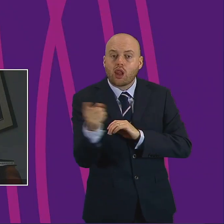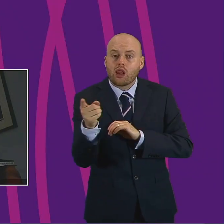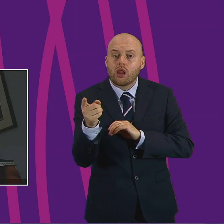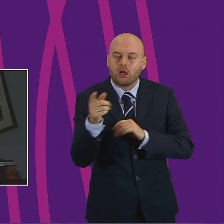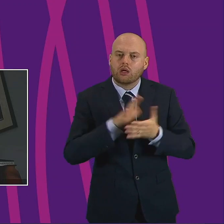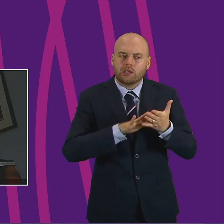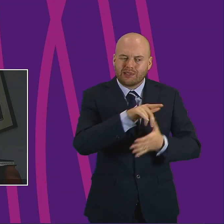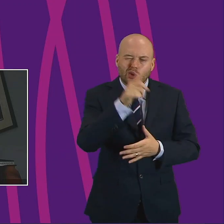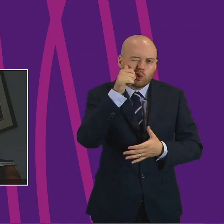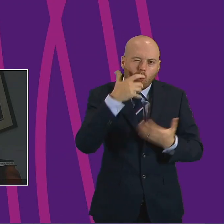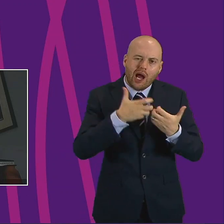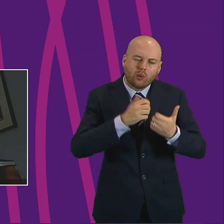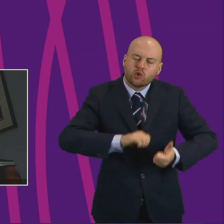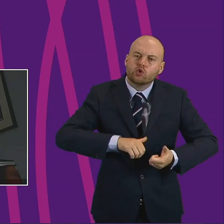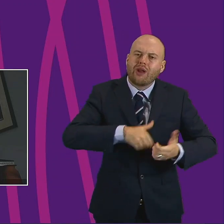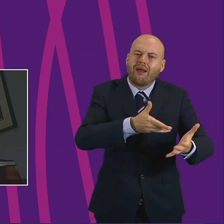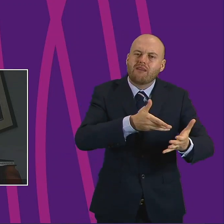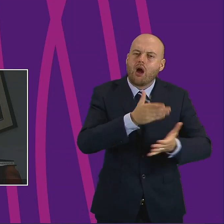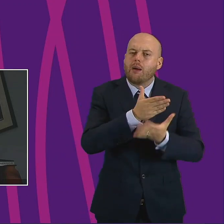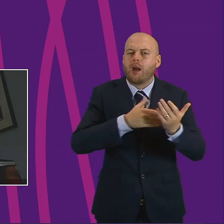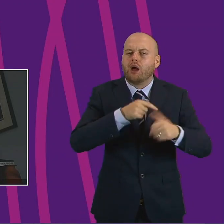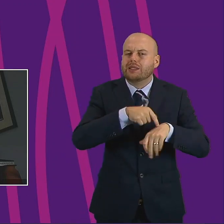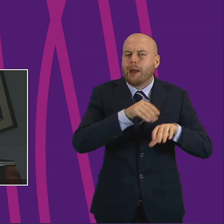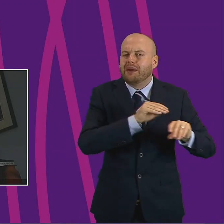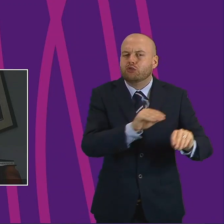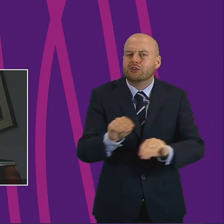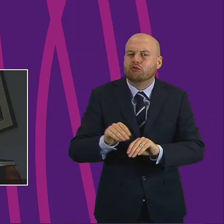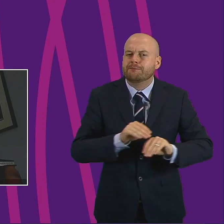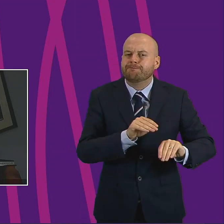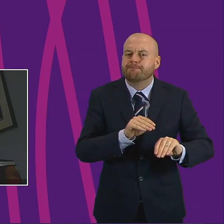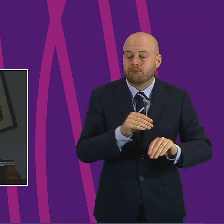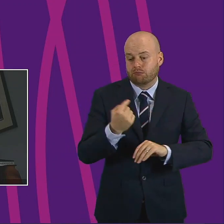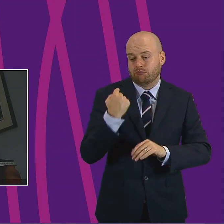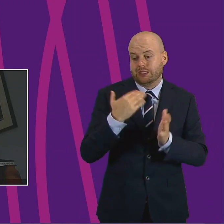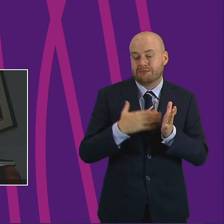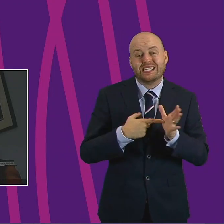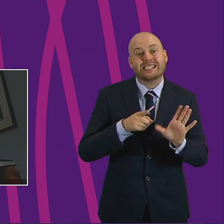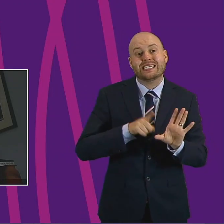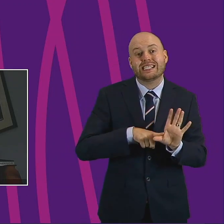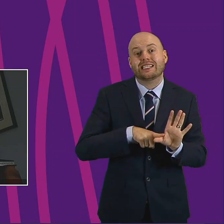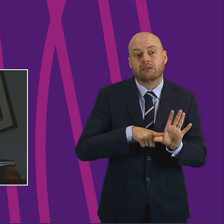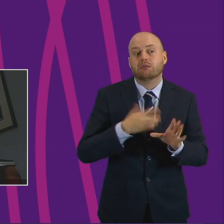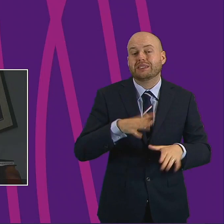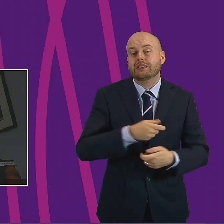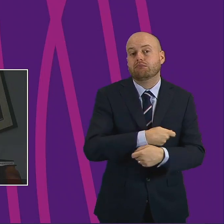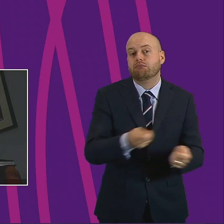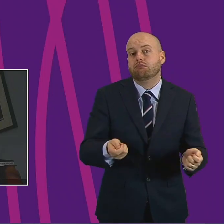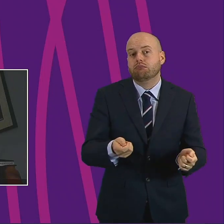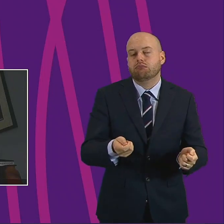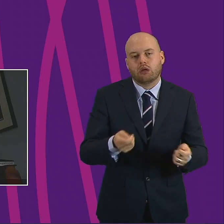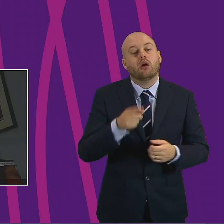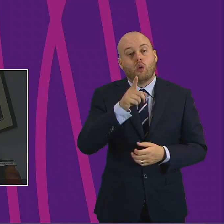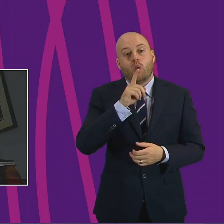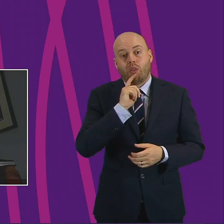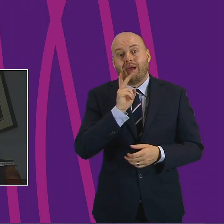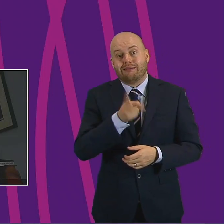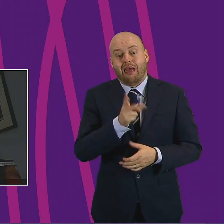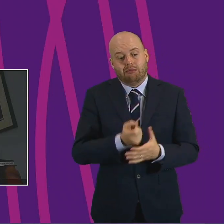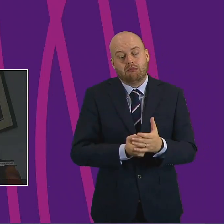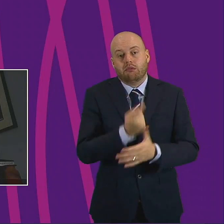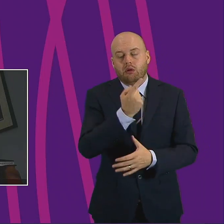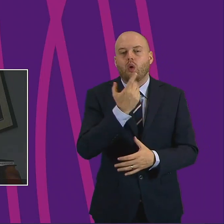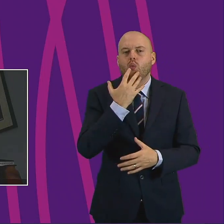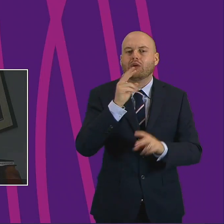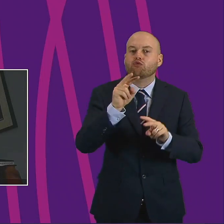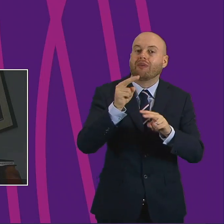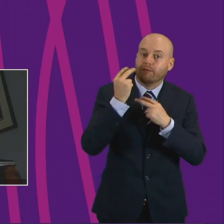given in the strategic framework which the government published in May, and it will be the subject of detailed discussion as we assess and